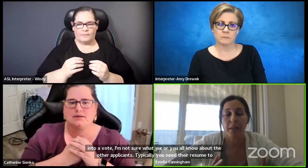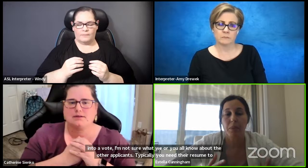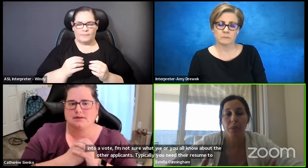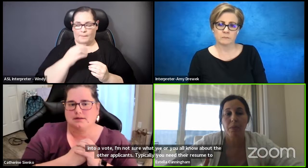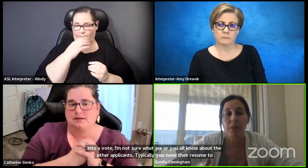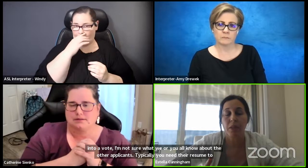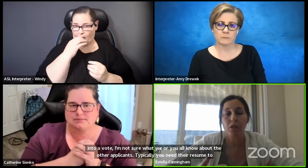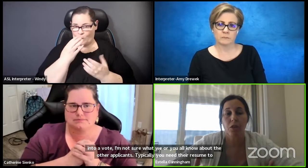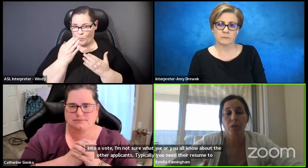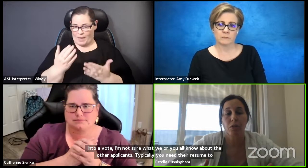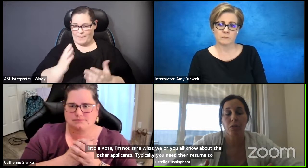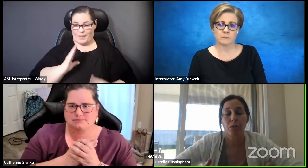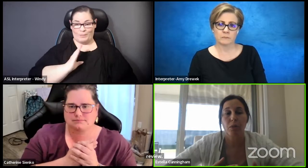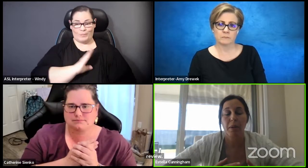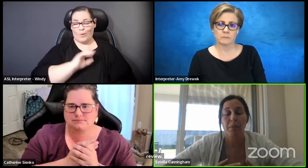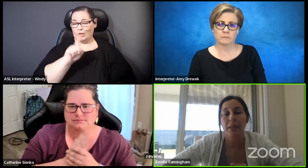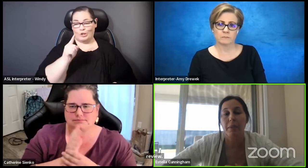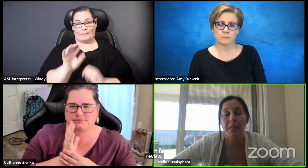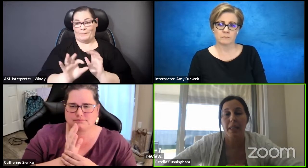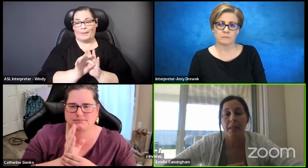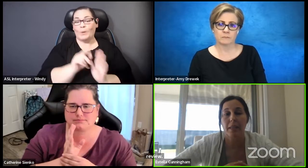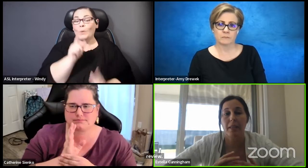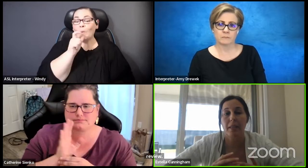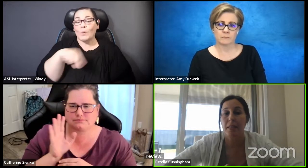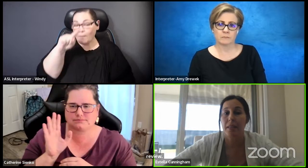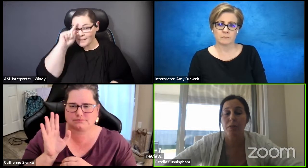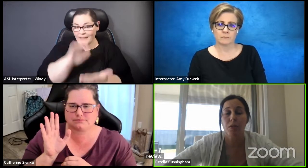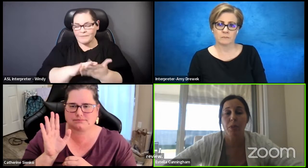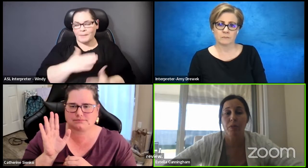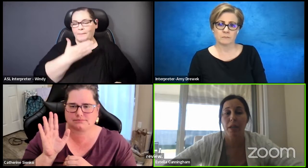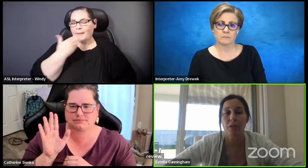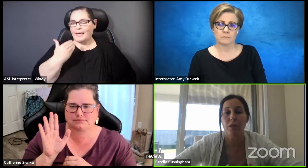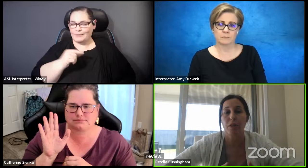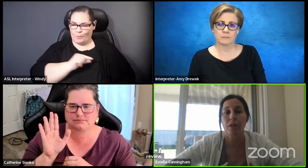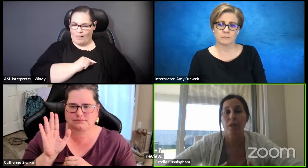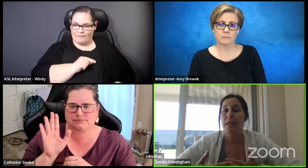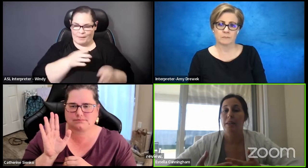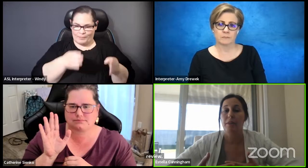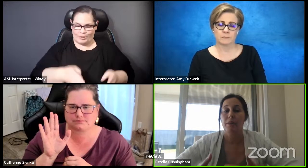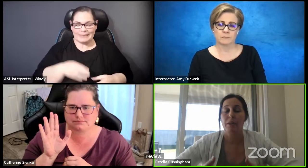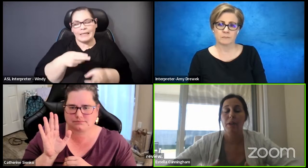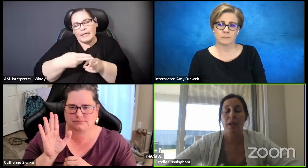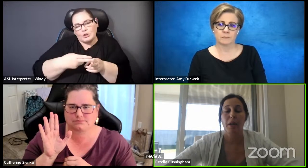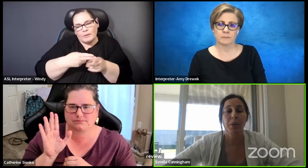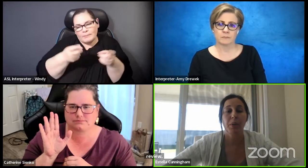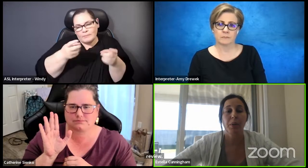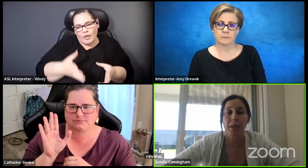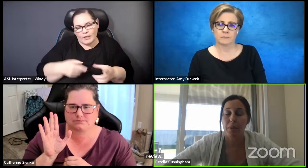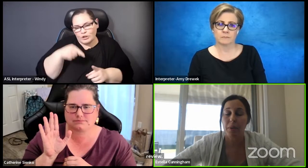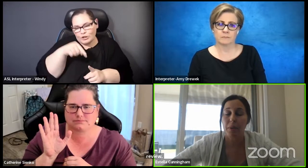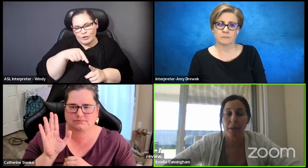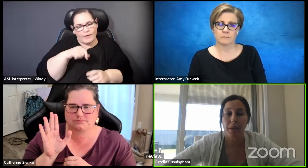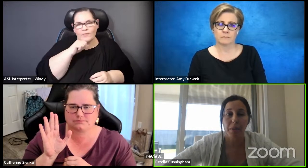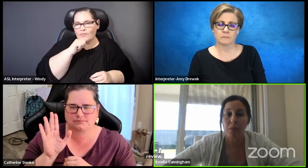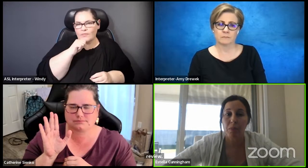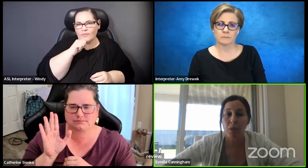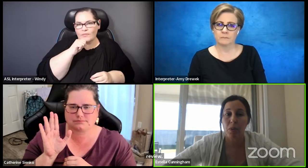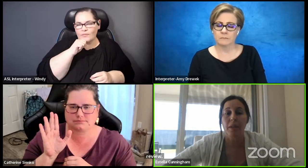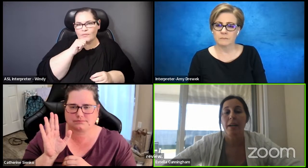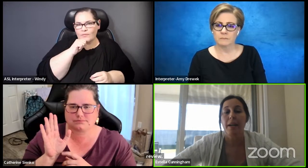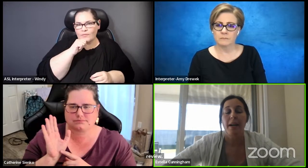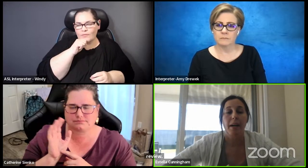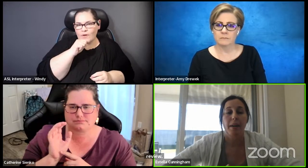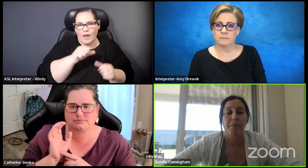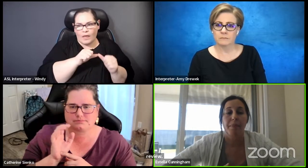recommended that the board really just choose who they believe the best candidate. This is an interim director. They're not in a role